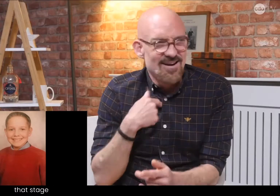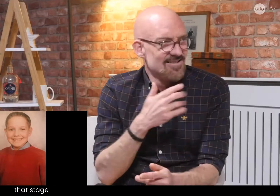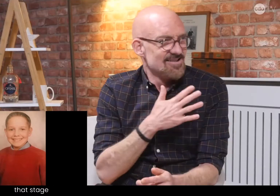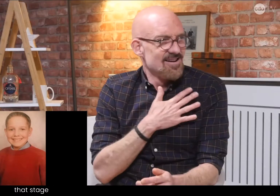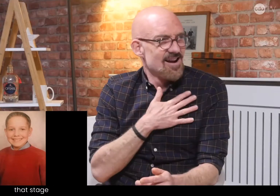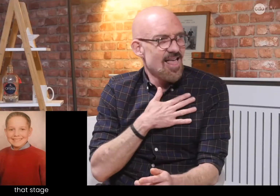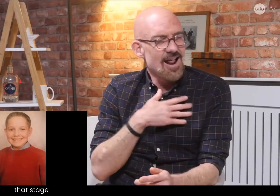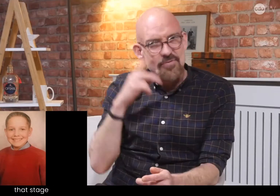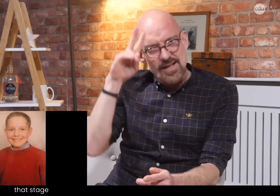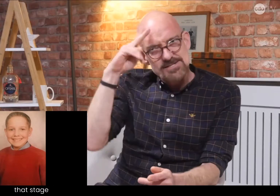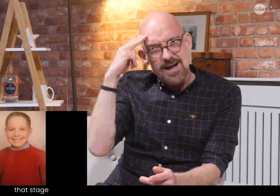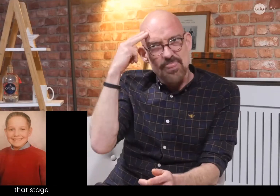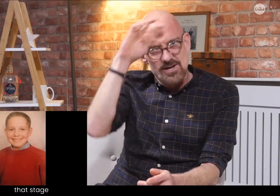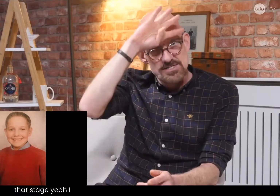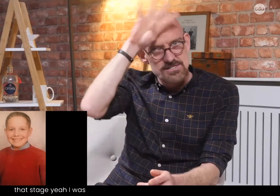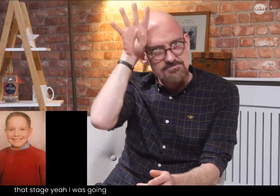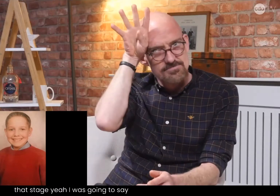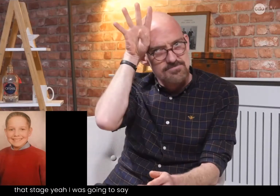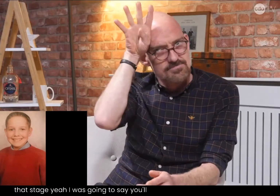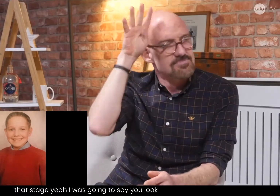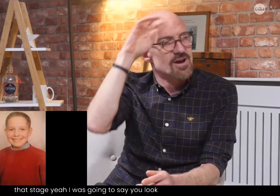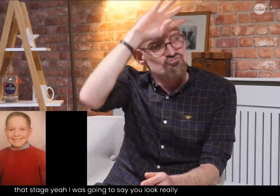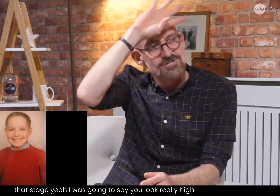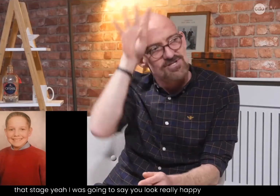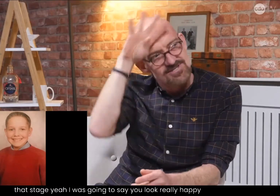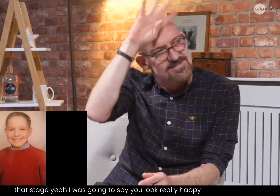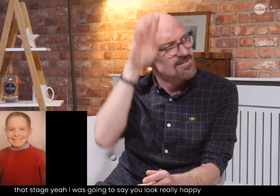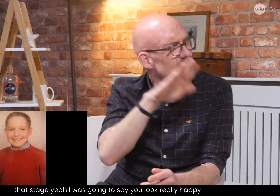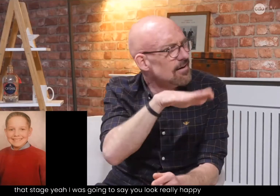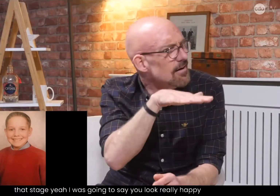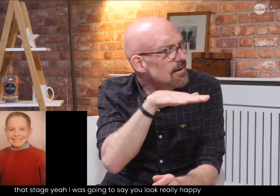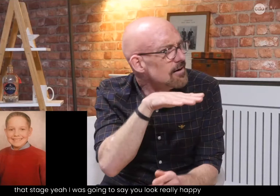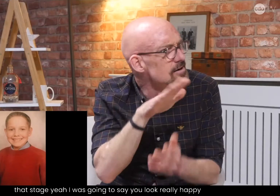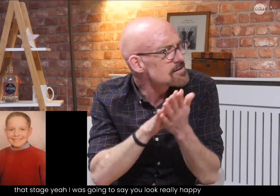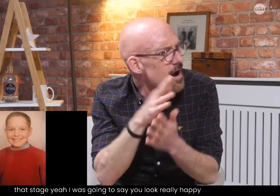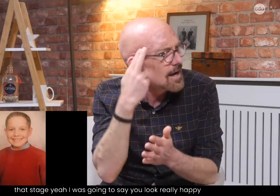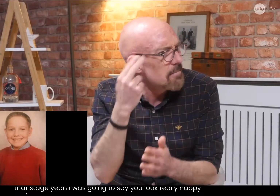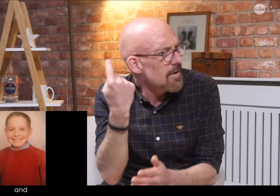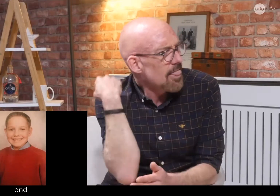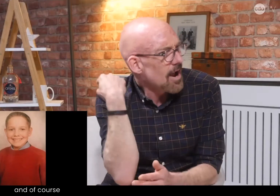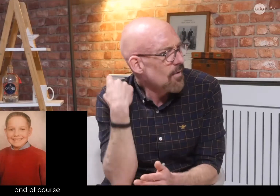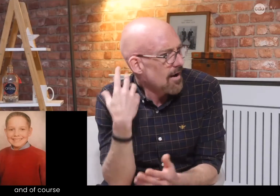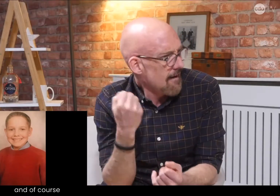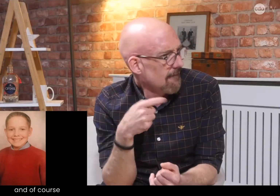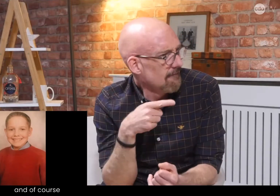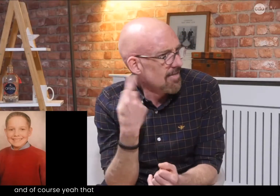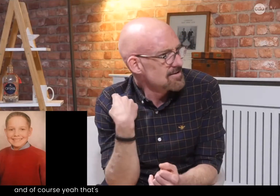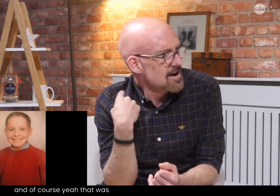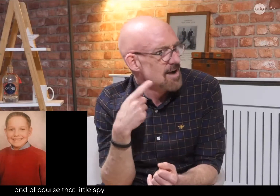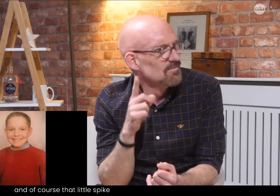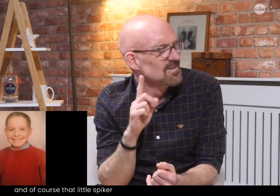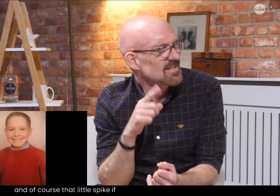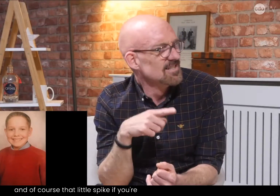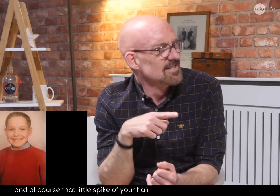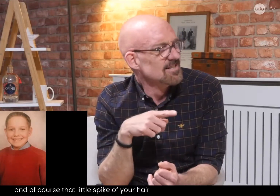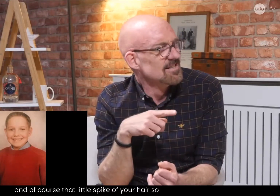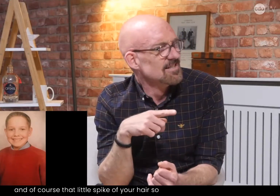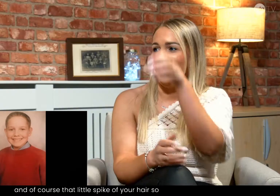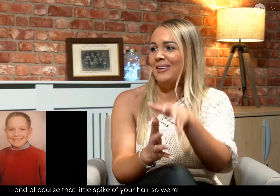Yeah, I was gonna say, you look really happy. And of course you had that little spike of your hair, so was that your sign name at that